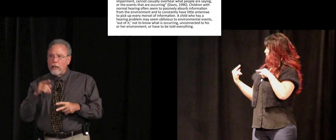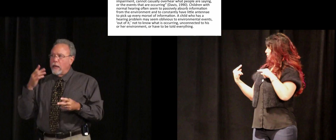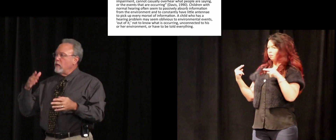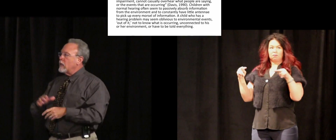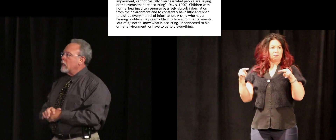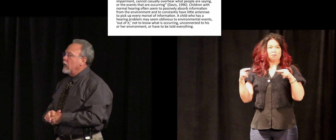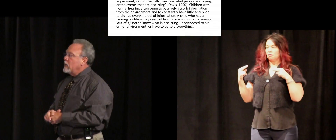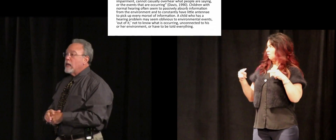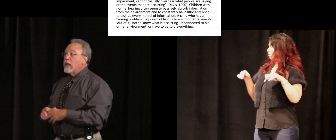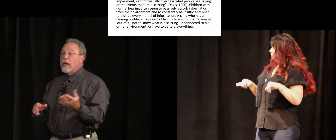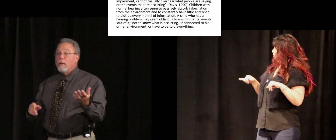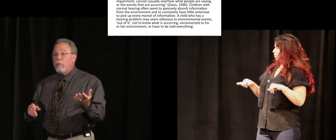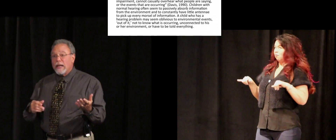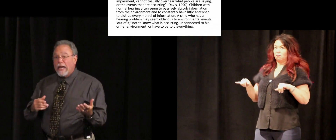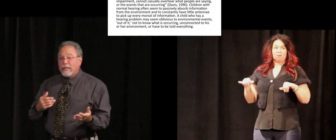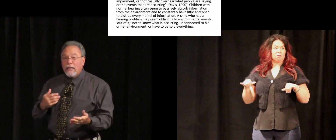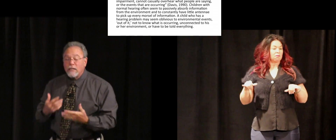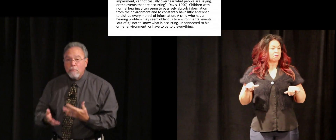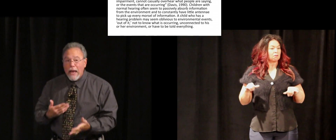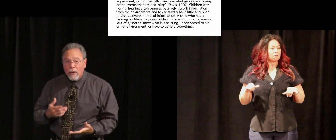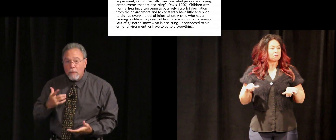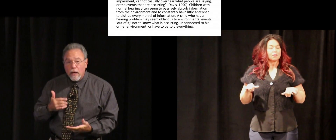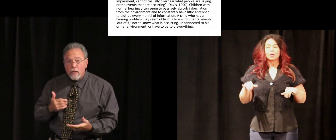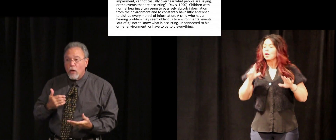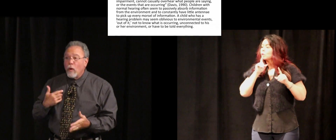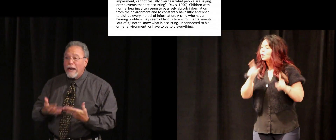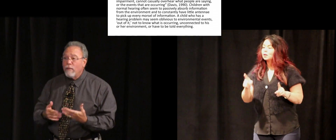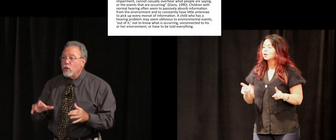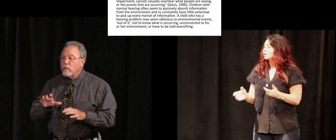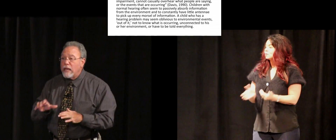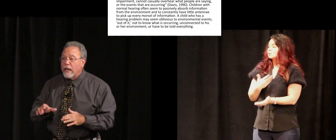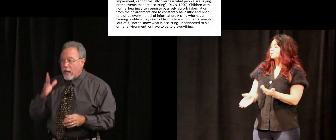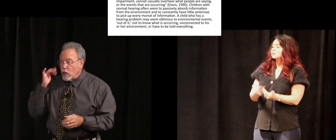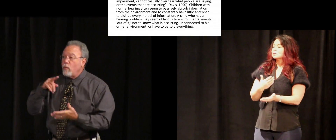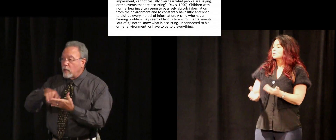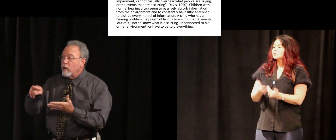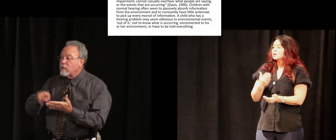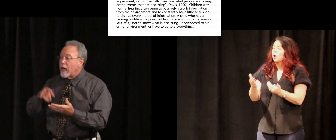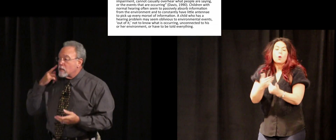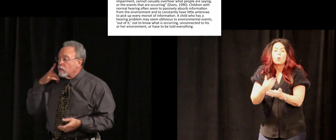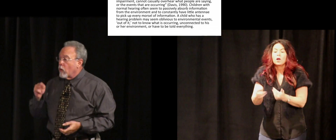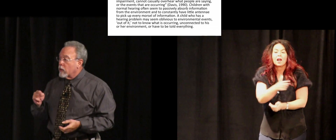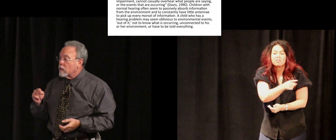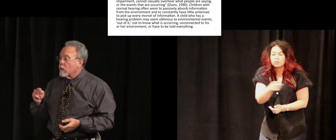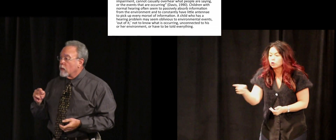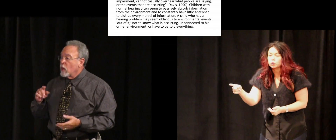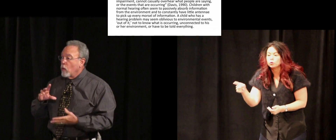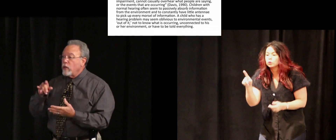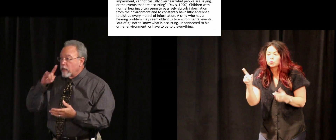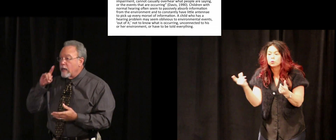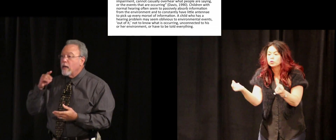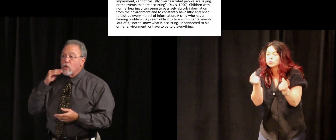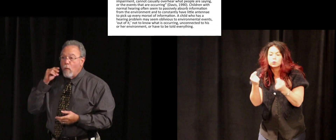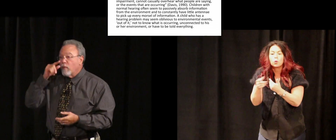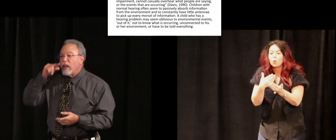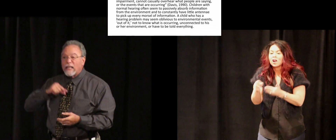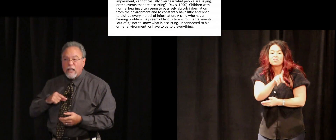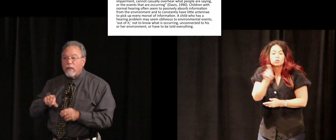exploration and self-sufficient behavior develop confidence and a sense of will without losing their